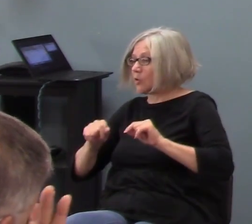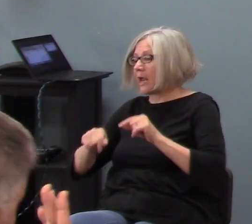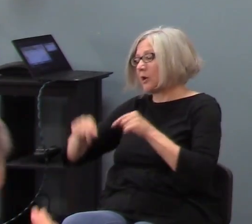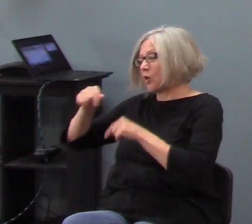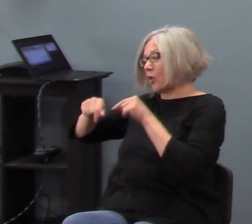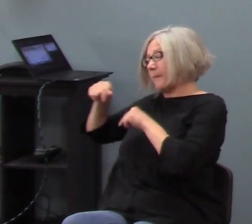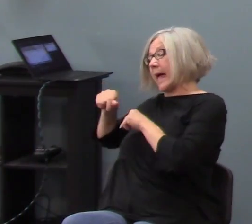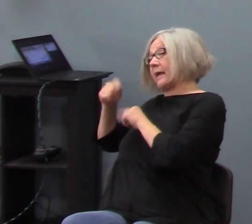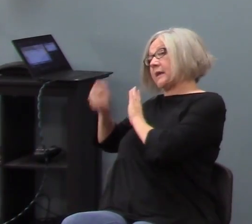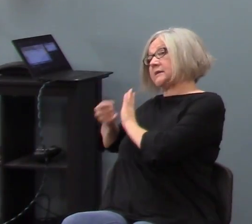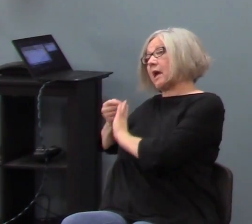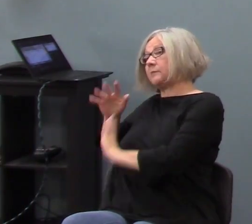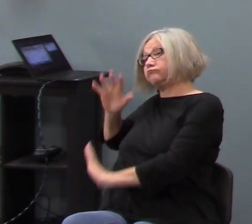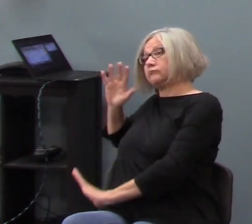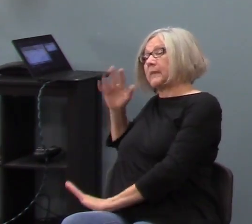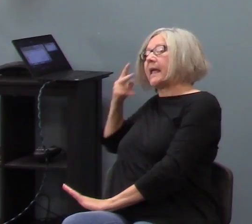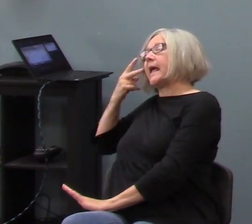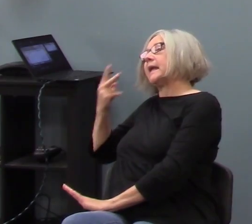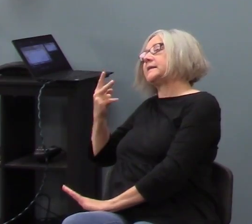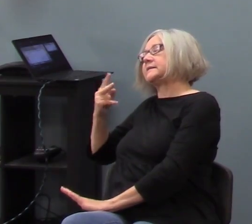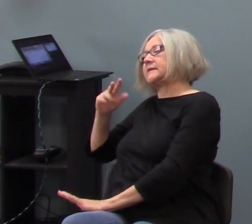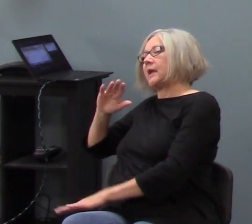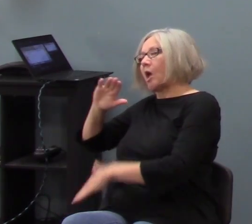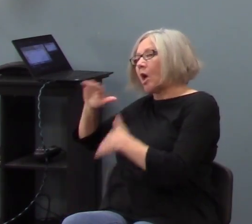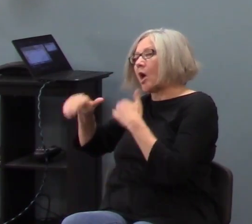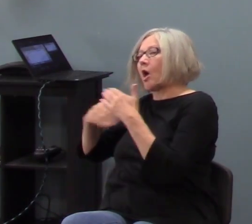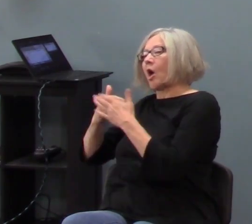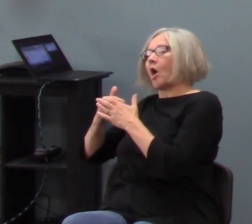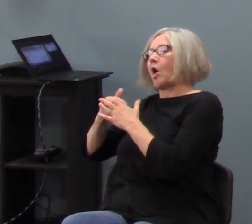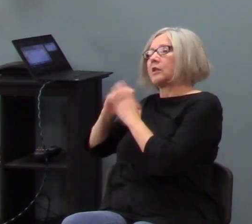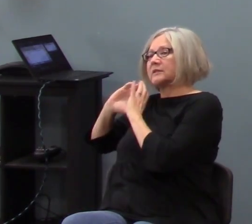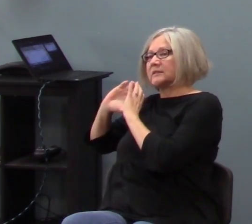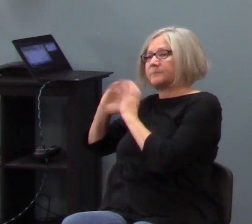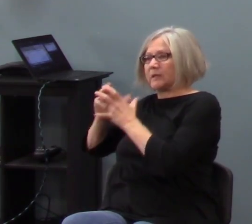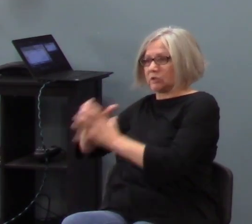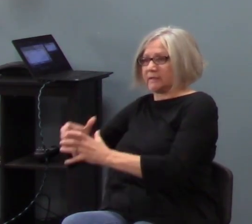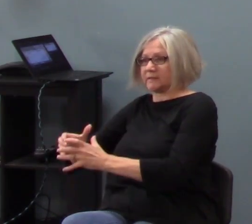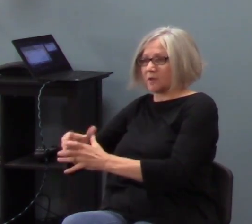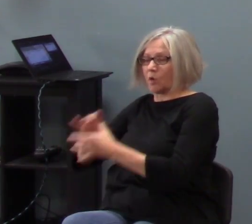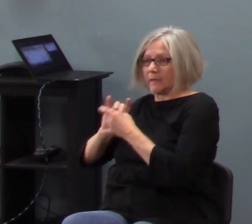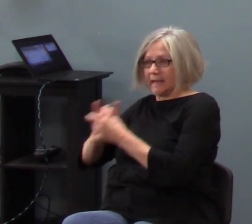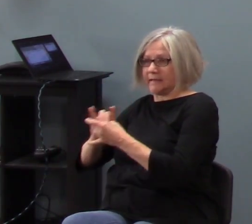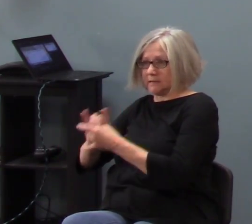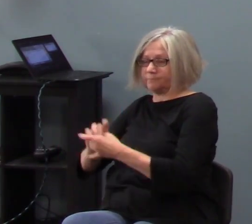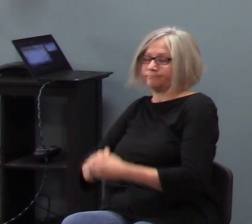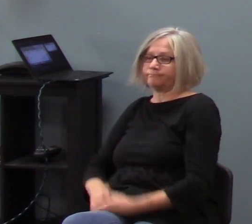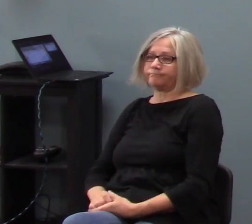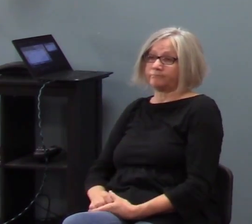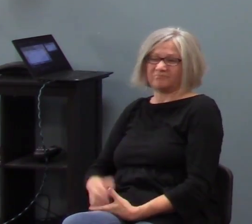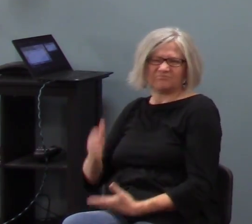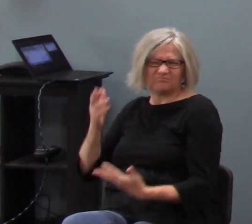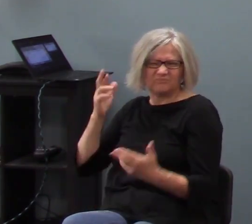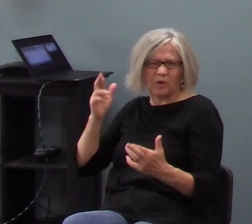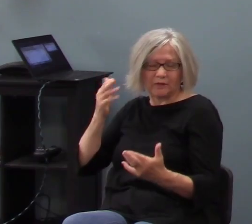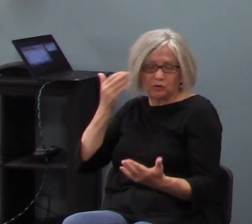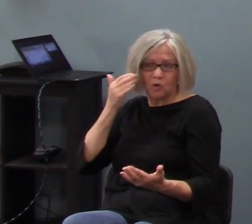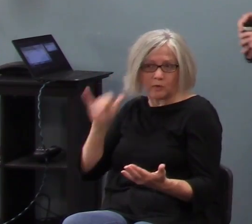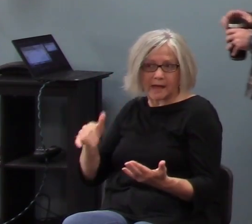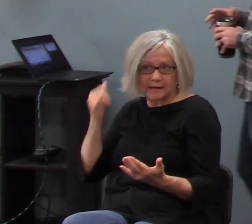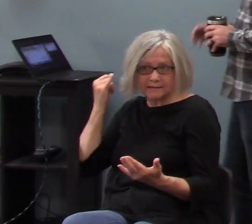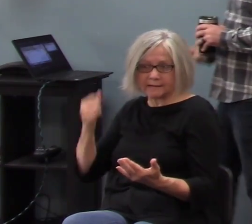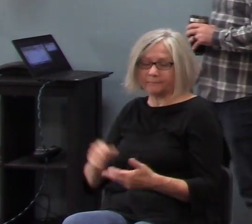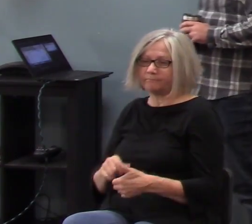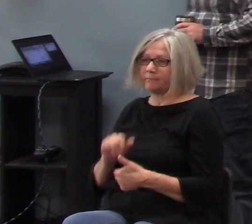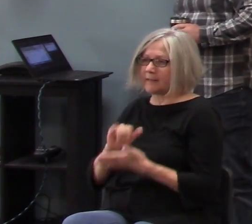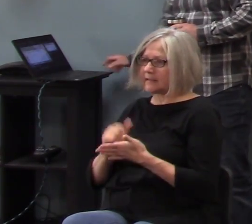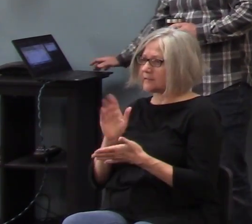you can see that all species are sort of related together. Hopefully most of you are pretty familiar with that idea. All right? So